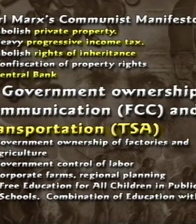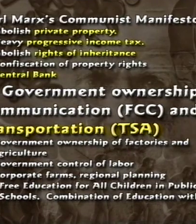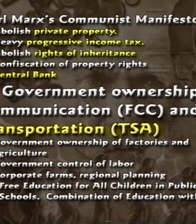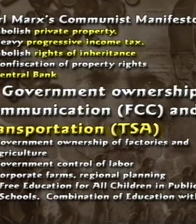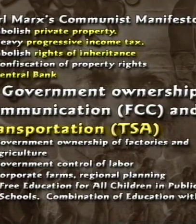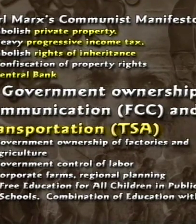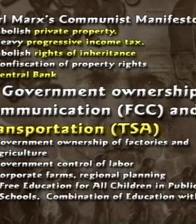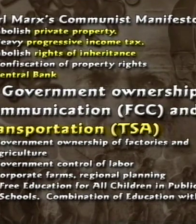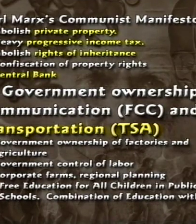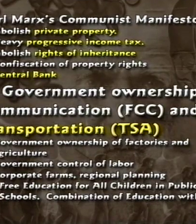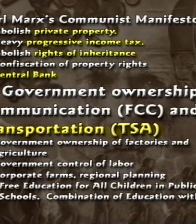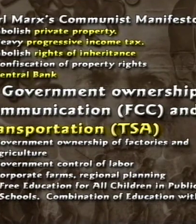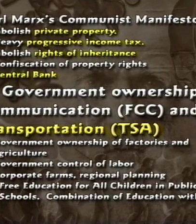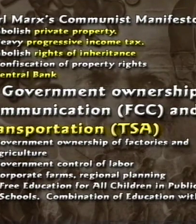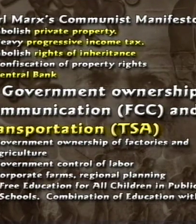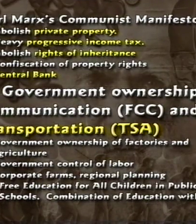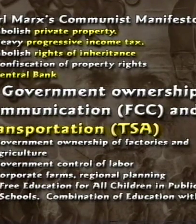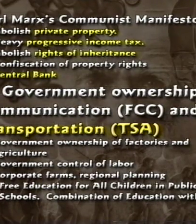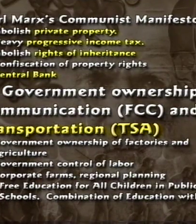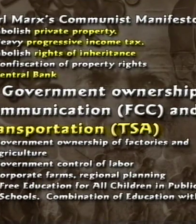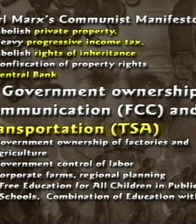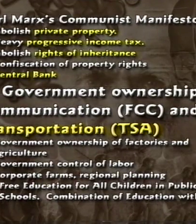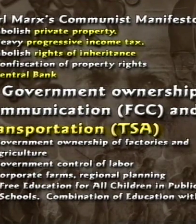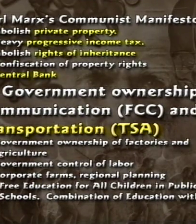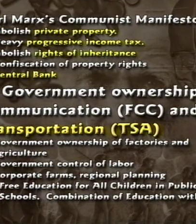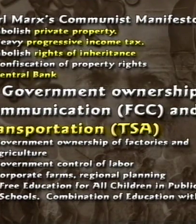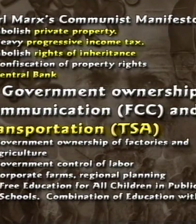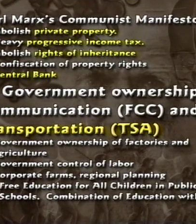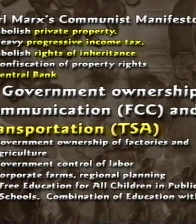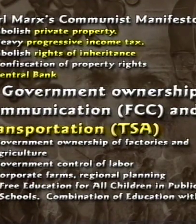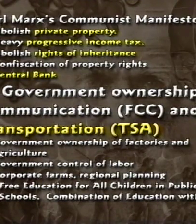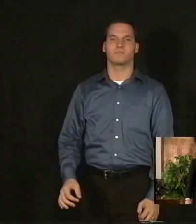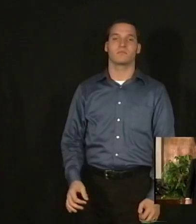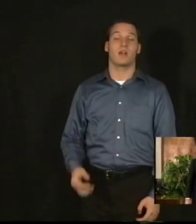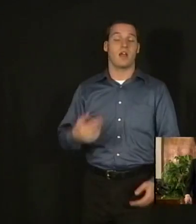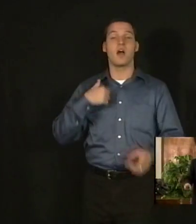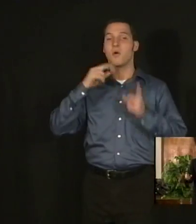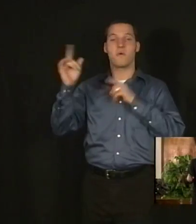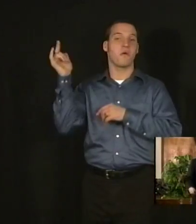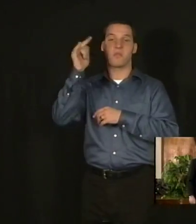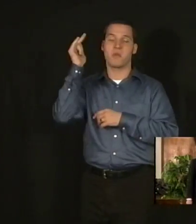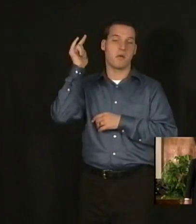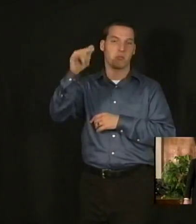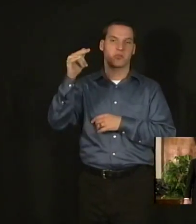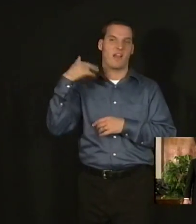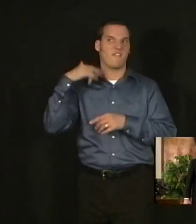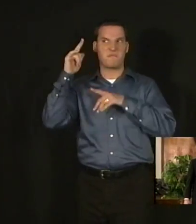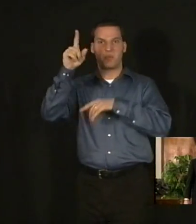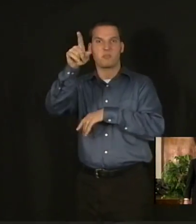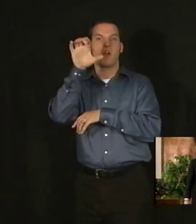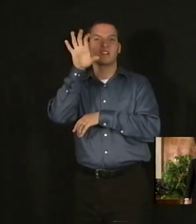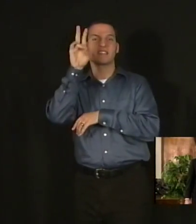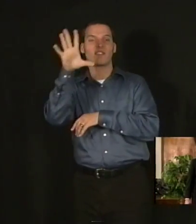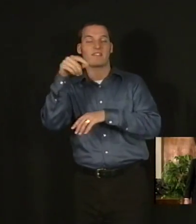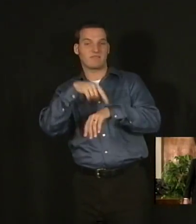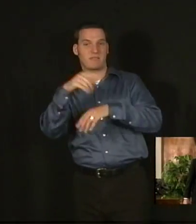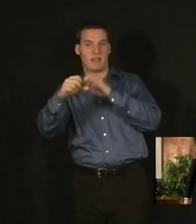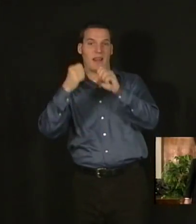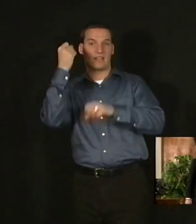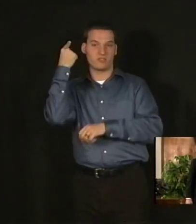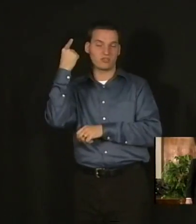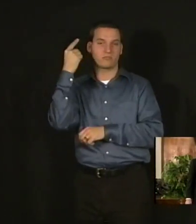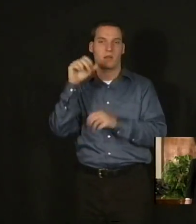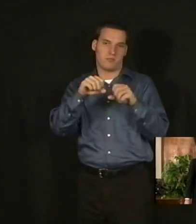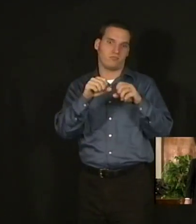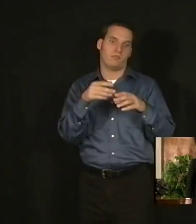of transportation. That's why we now have the TSA, the Transportation Security Administration. I go to the airports. I flew 175 times last year.